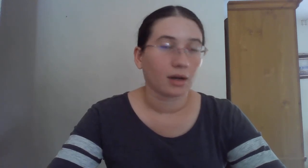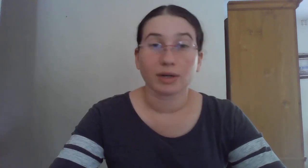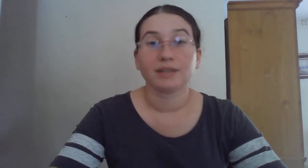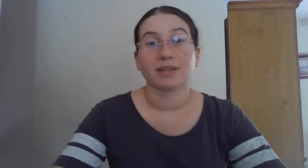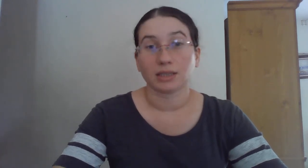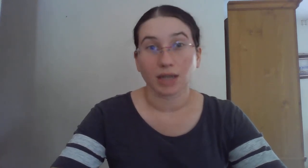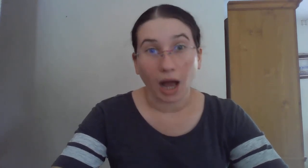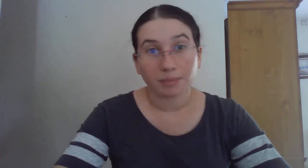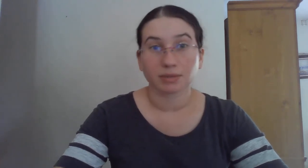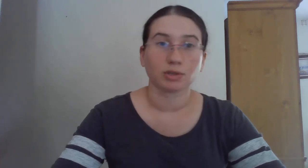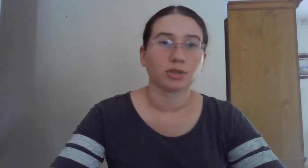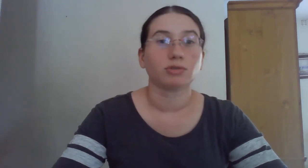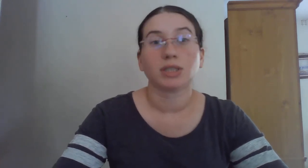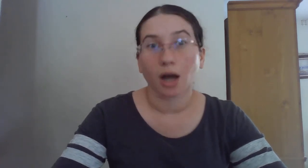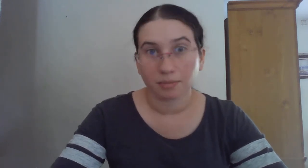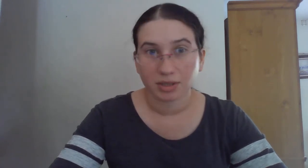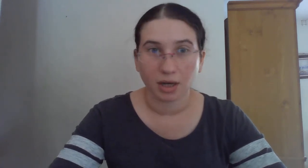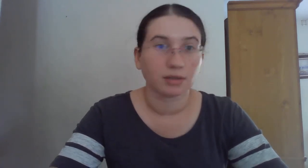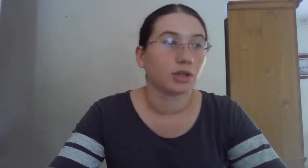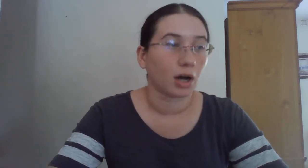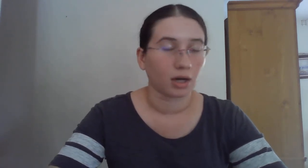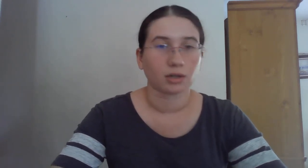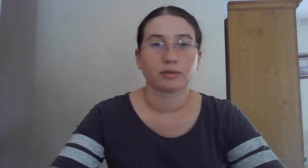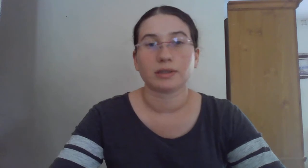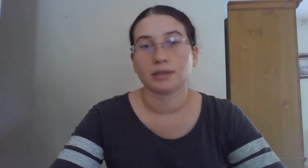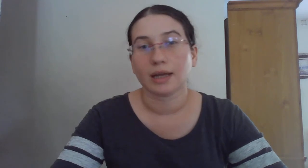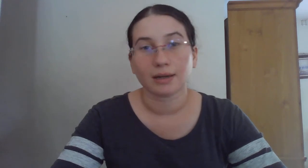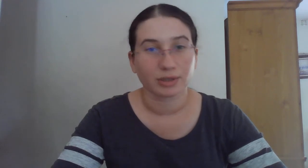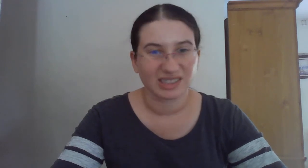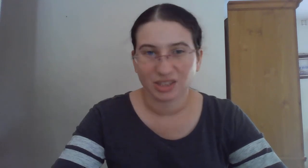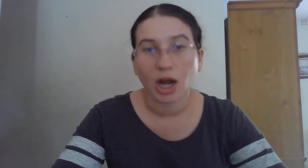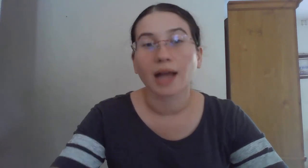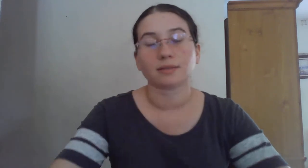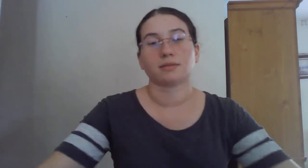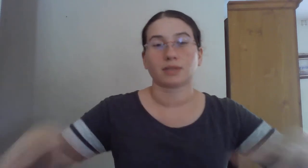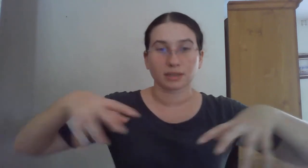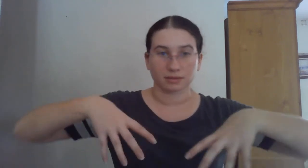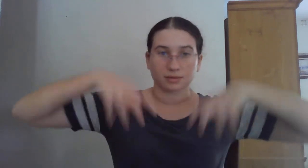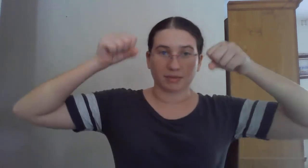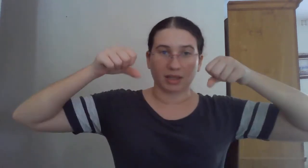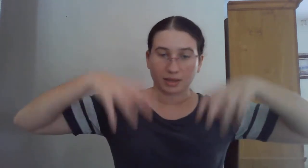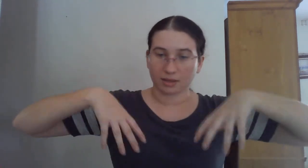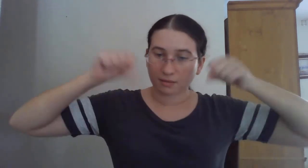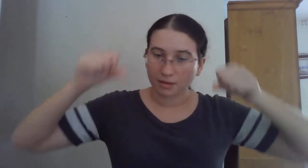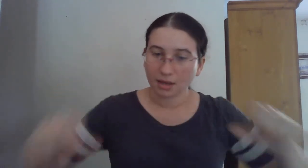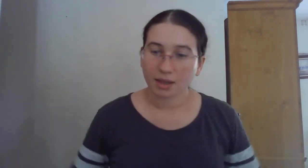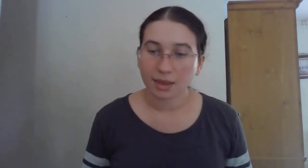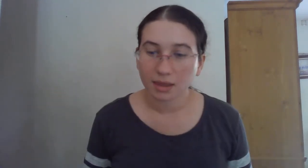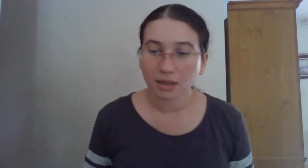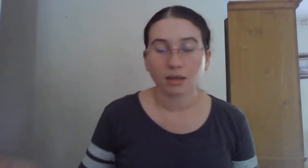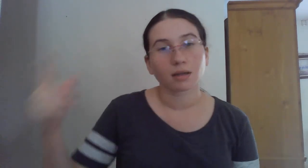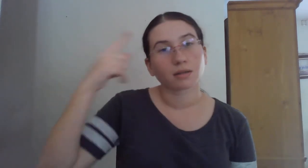or even adopt. I'm going to adopt a dog or this child, right? Something like this. Think,